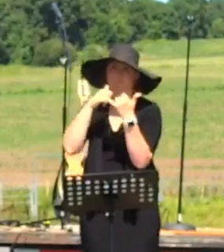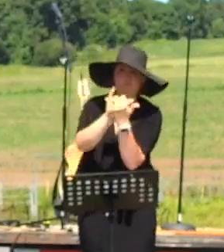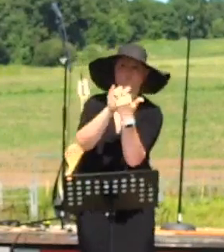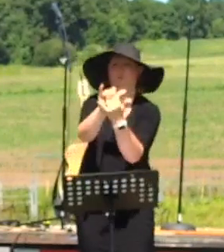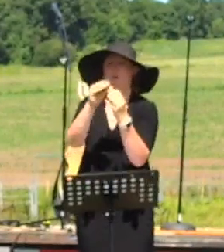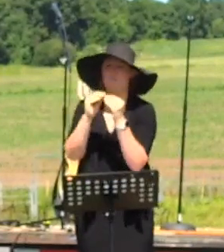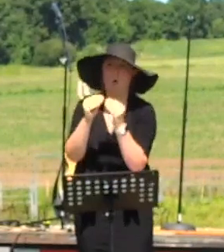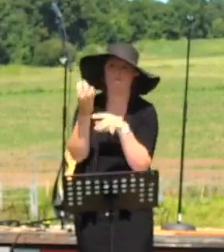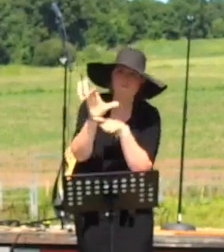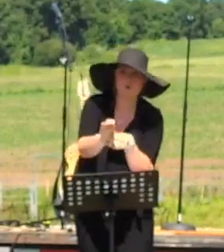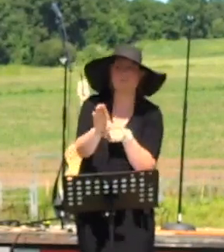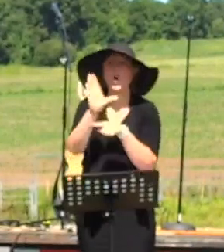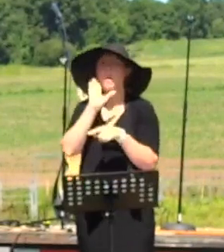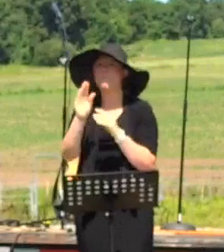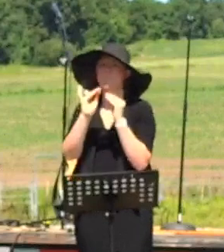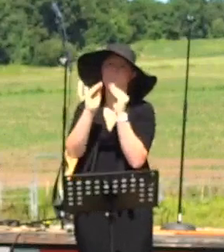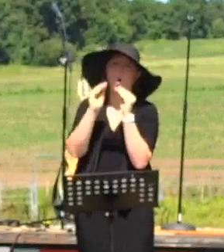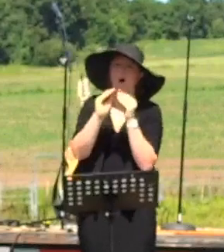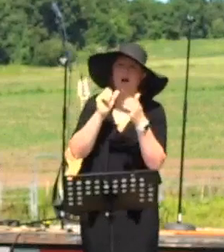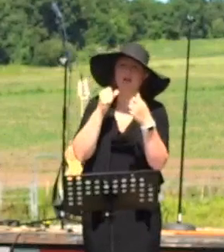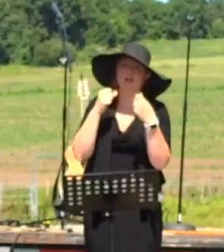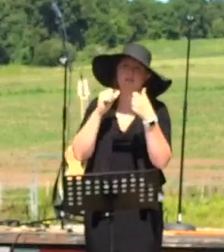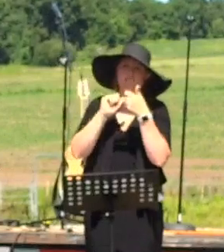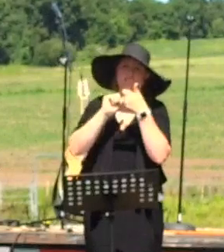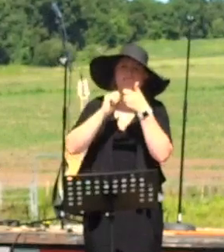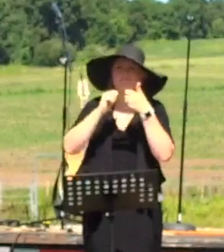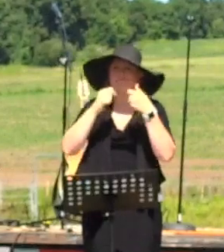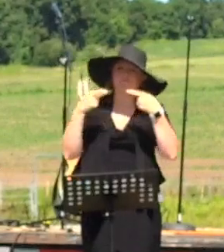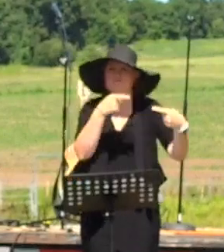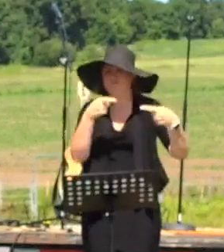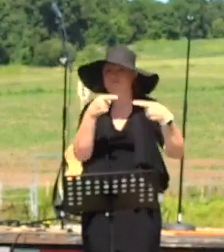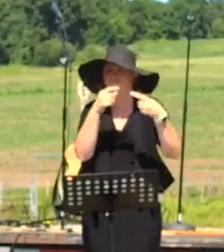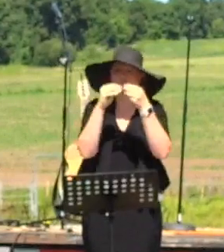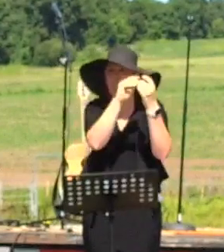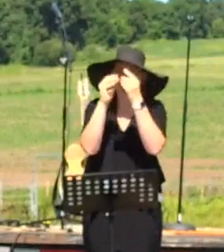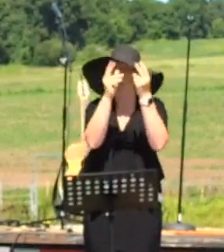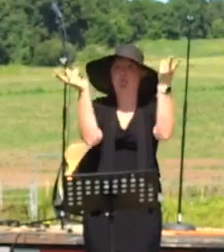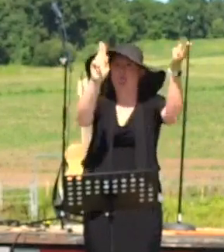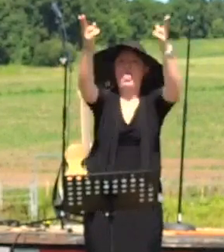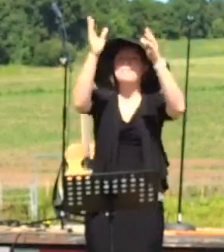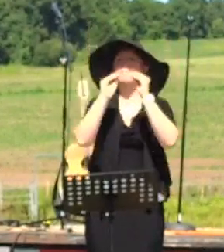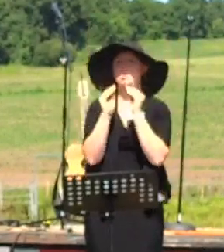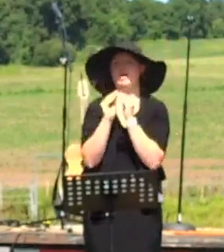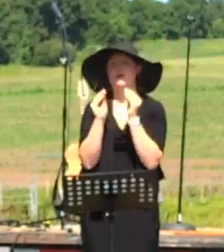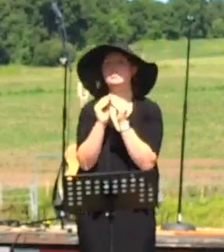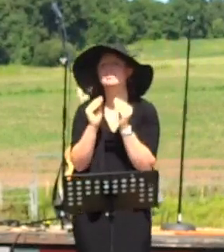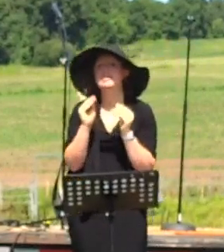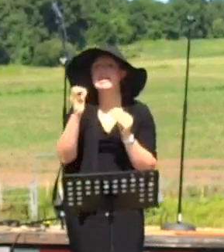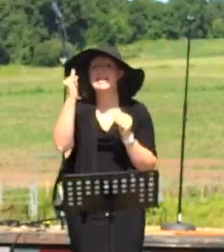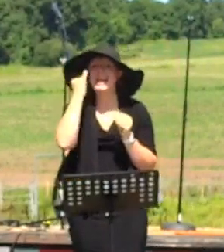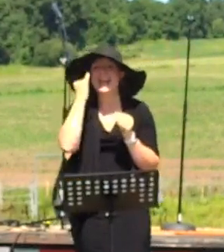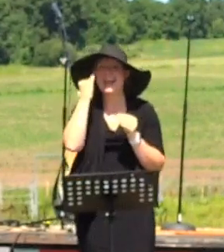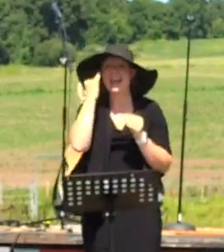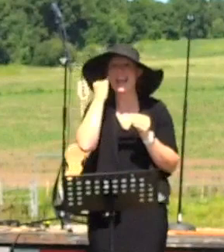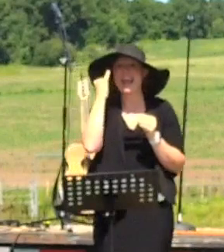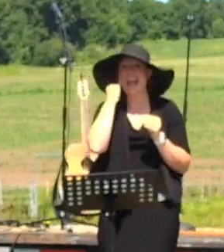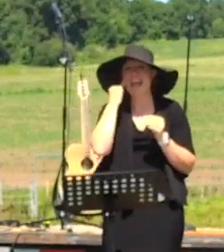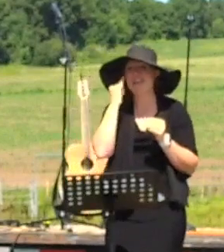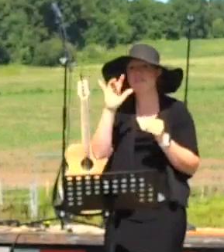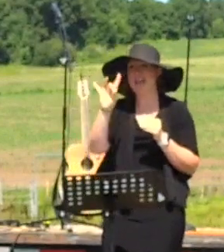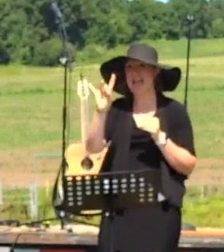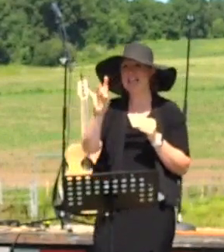more insensitive. They're going to be more combative. And when they're unhealthy, eights are relationally